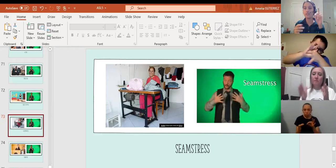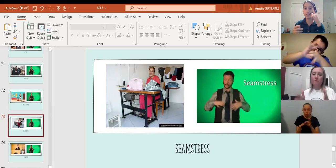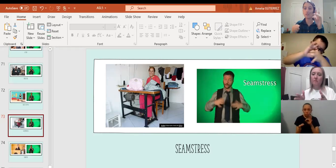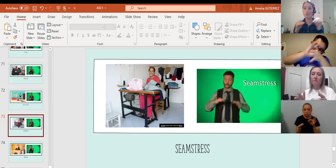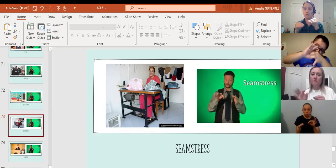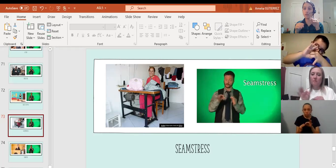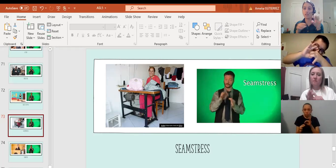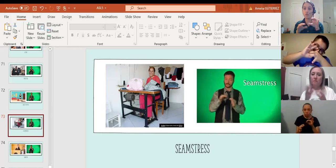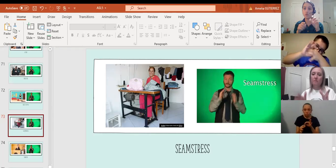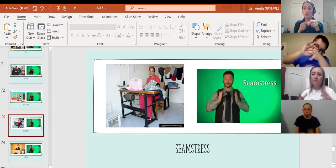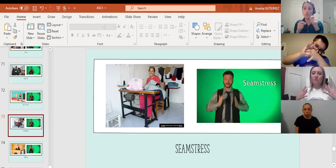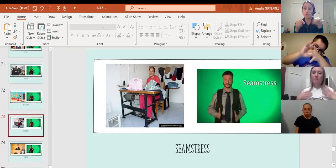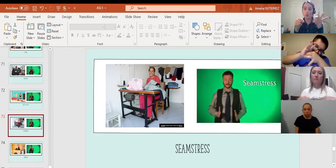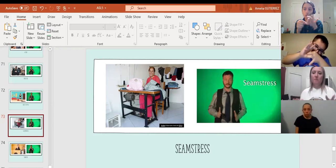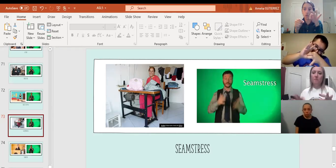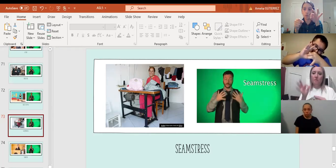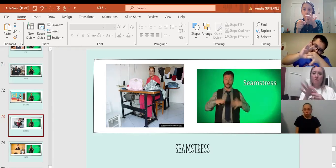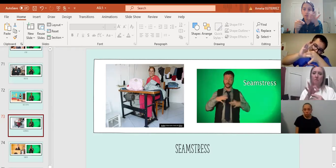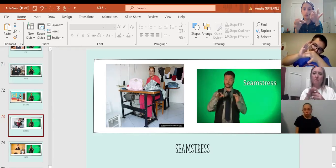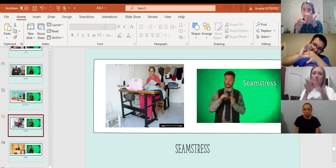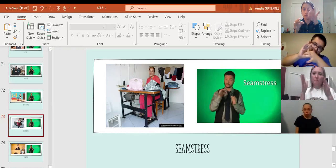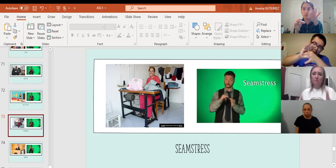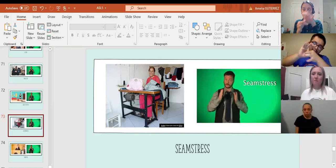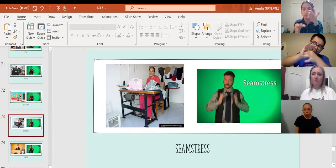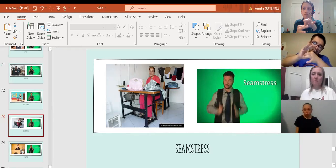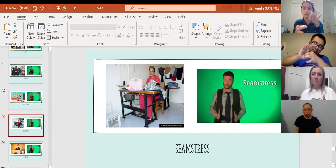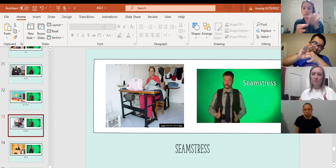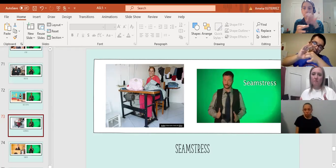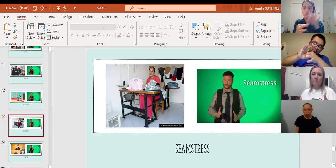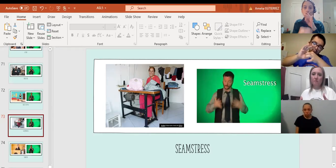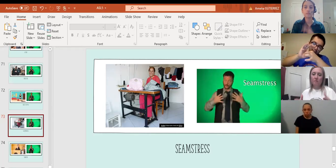And I kind of think of the movement that you do whenever you are sewing.